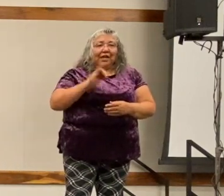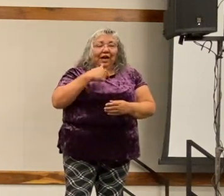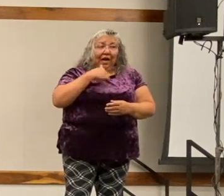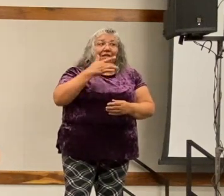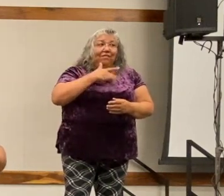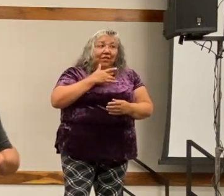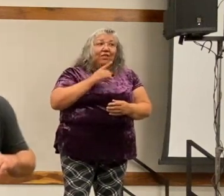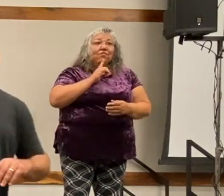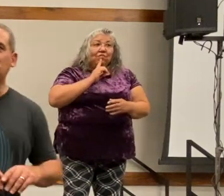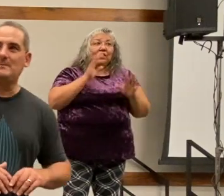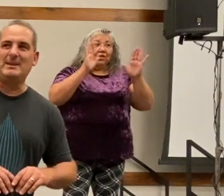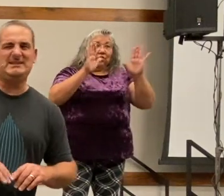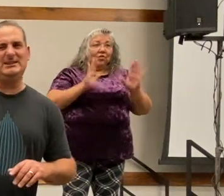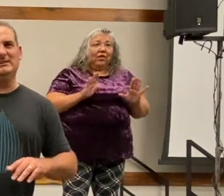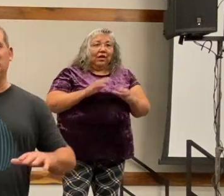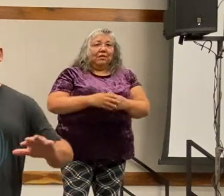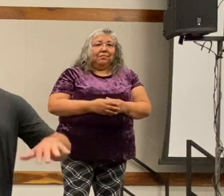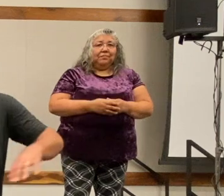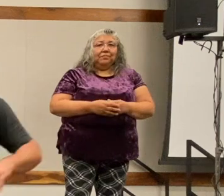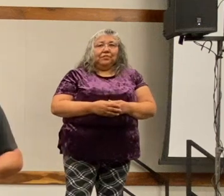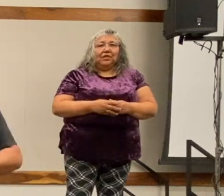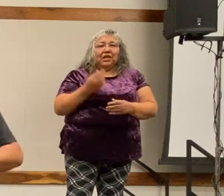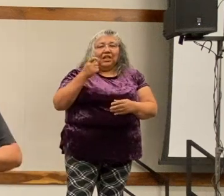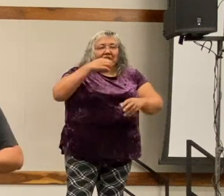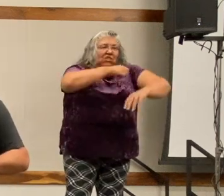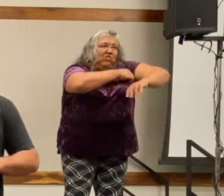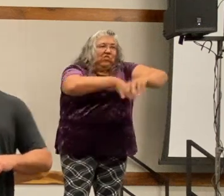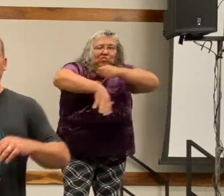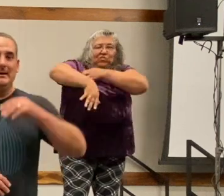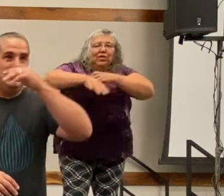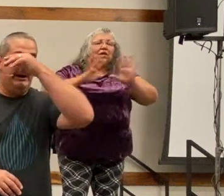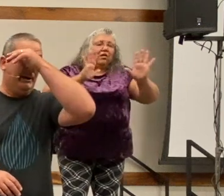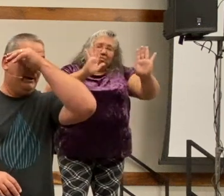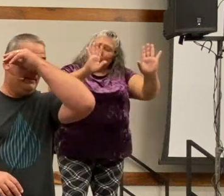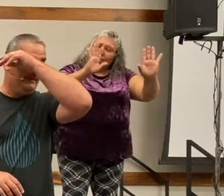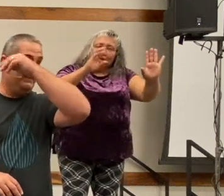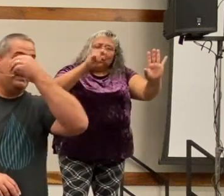great. Still a little sweaty, but it's all good.